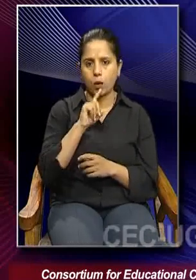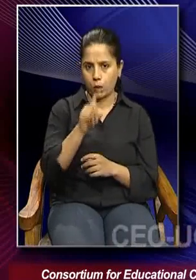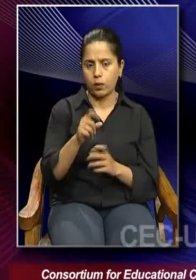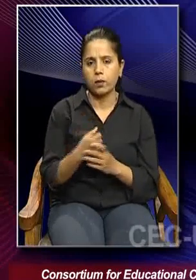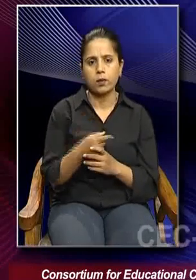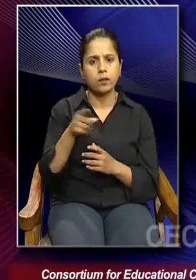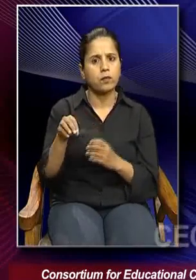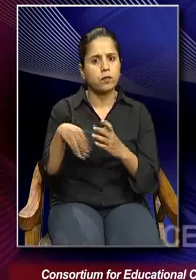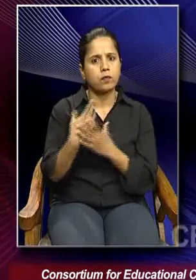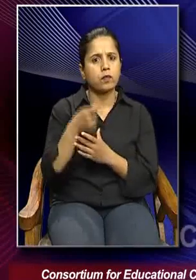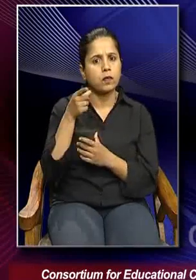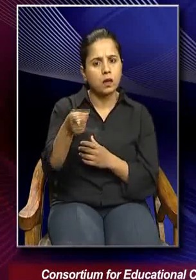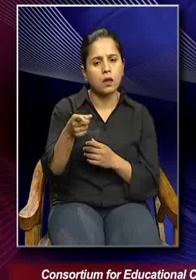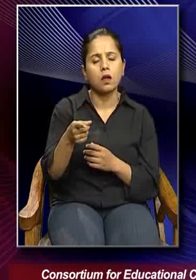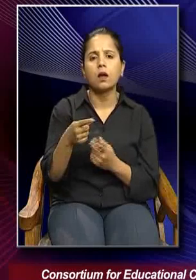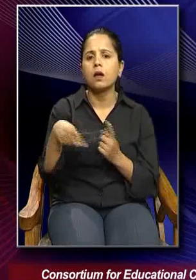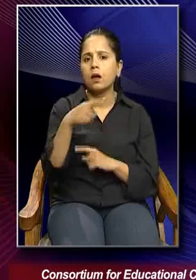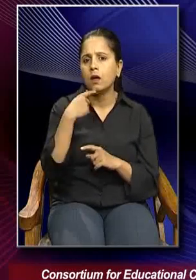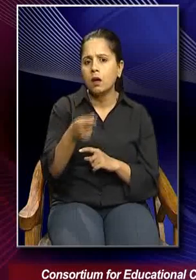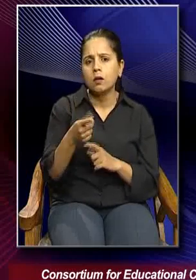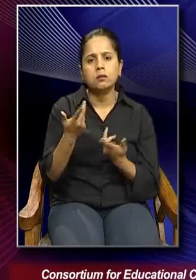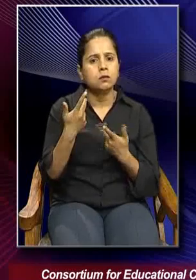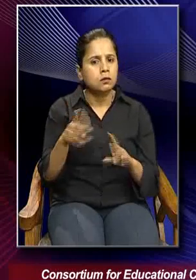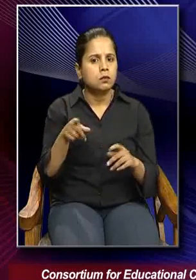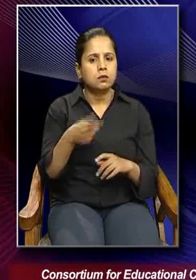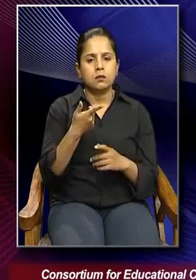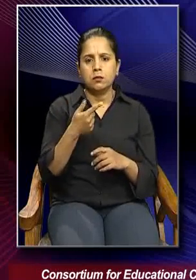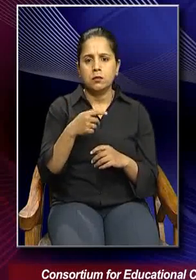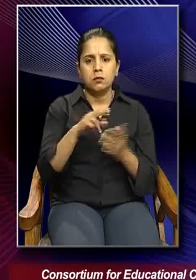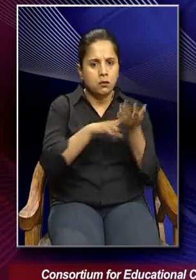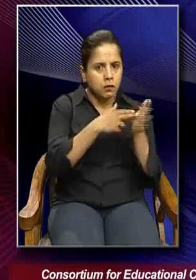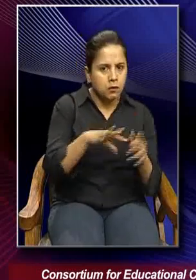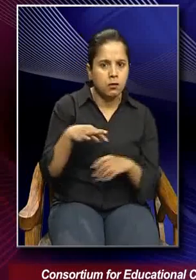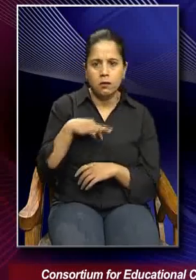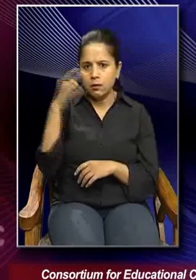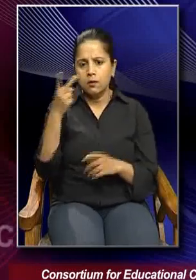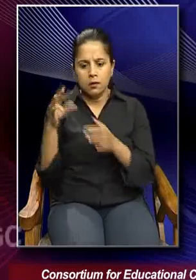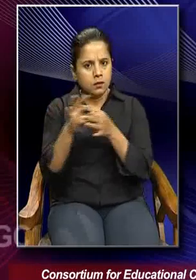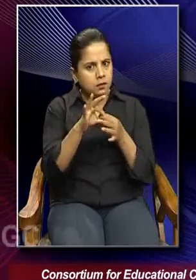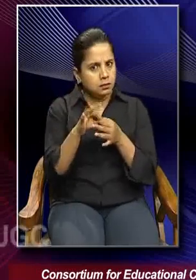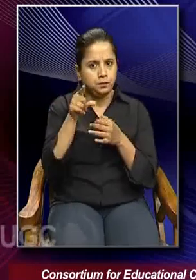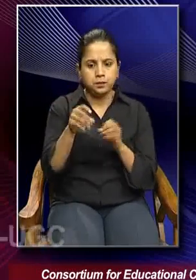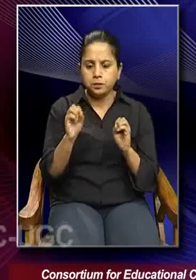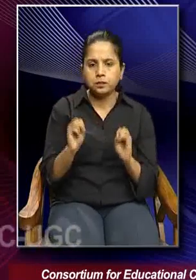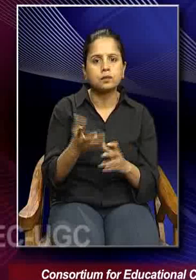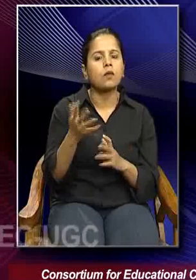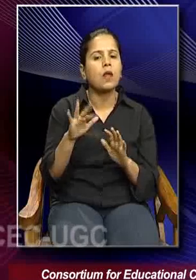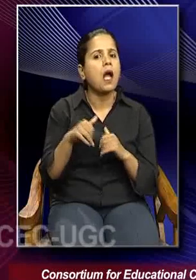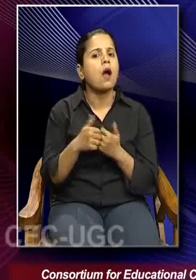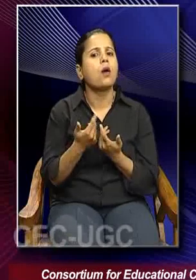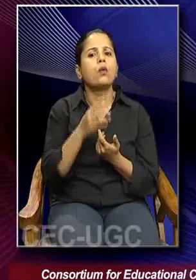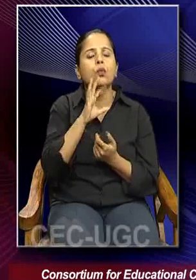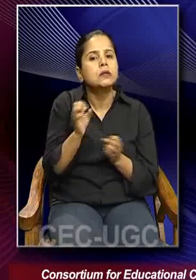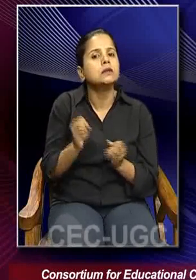How does this evolution of relating the Purush and the Prakriti, how is this actually taking